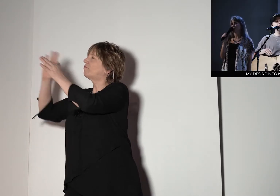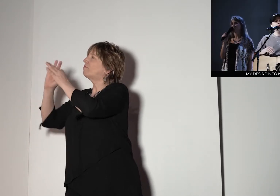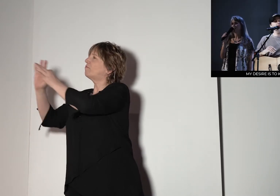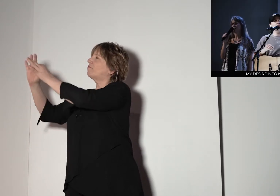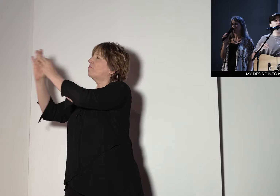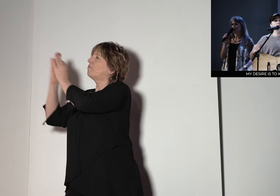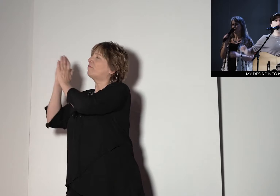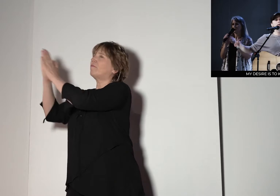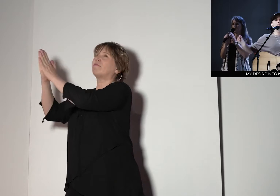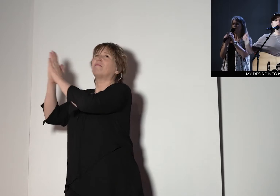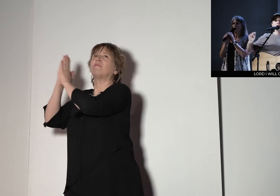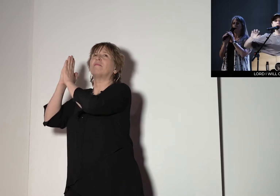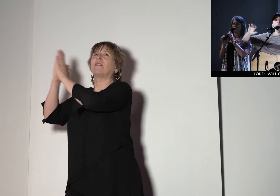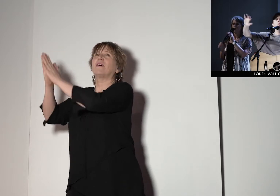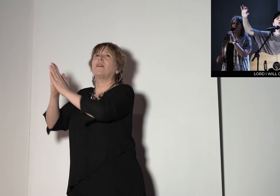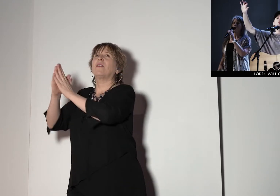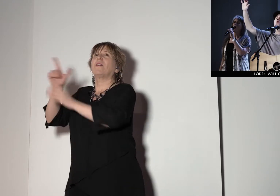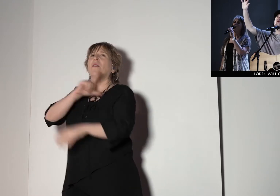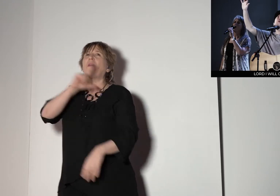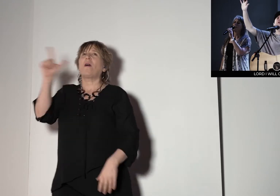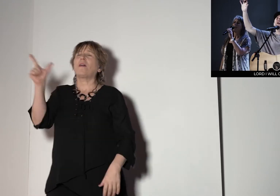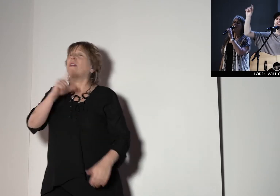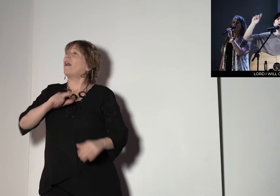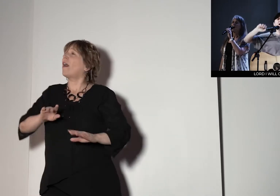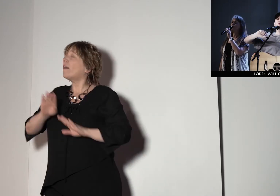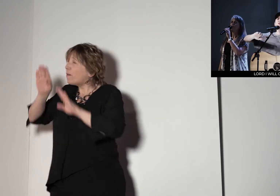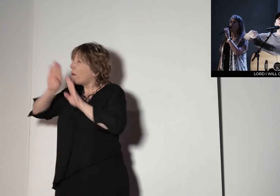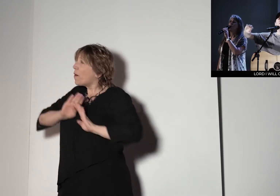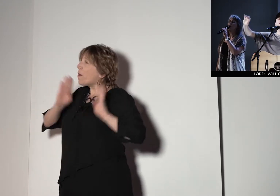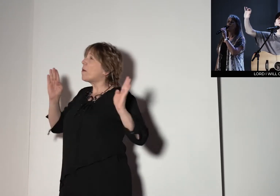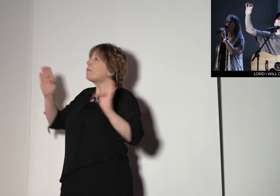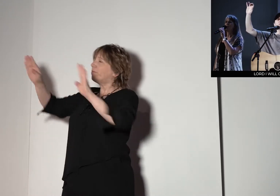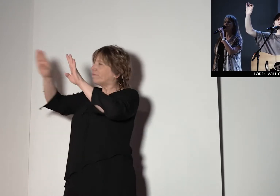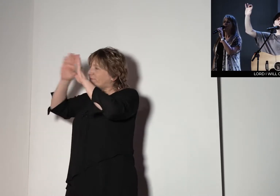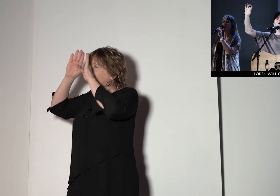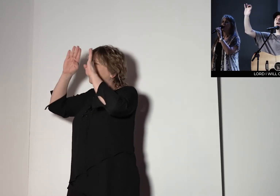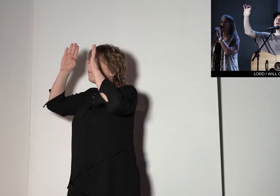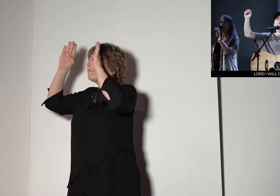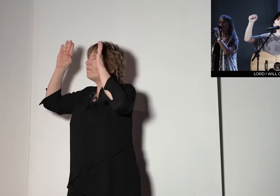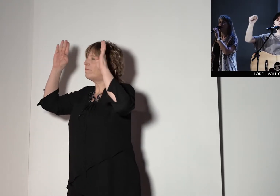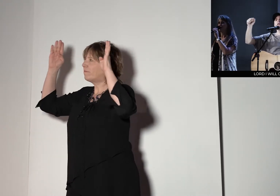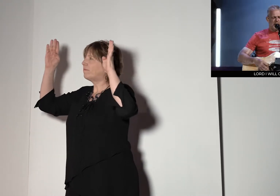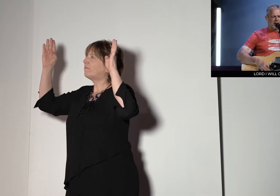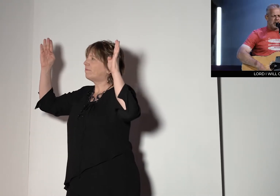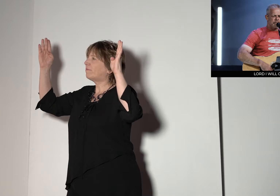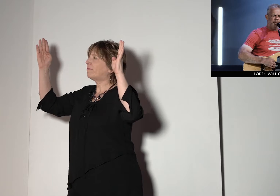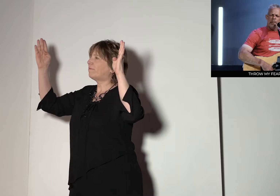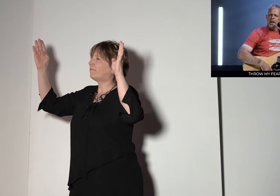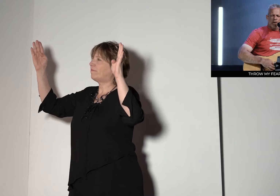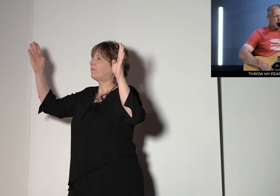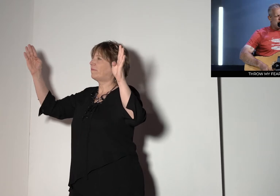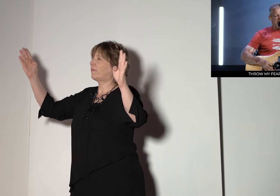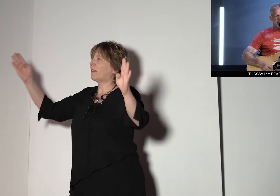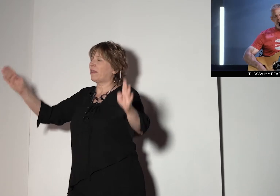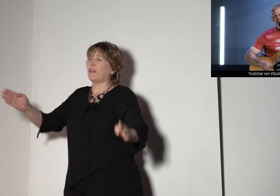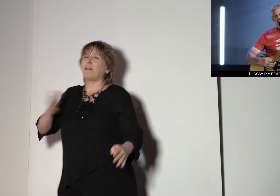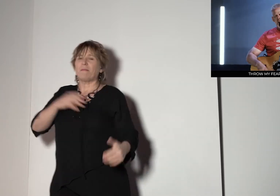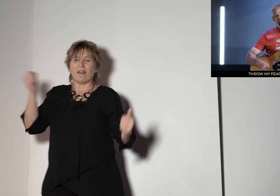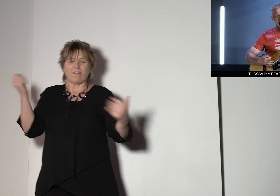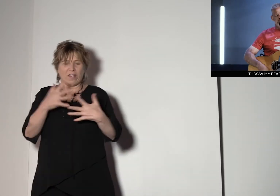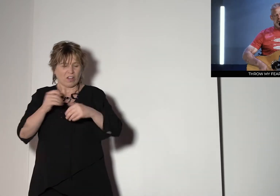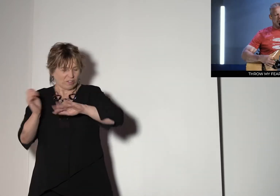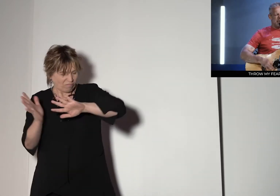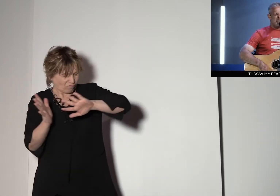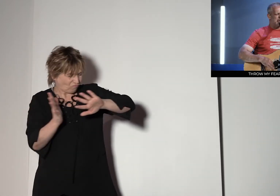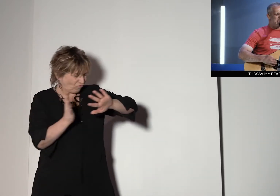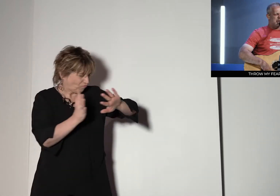you deeper. Lord, I will open up again, throw my